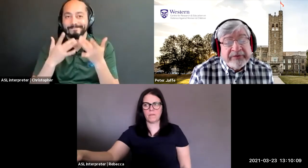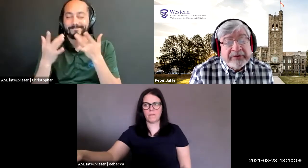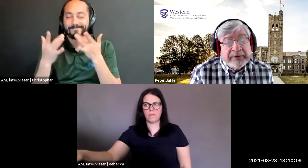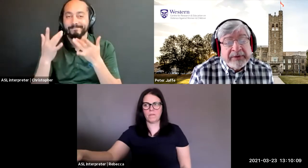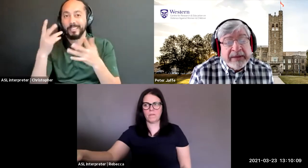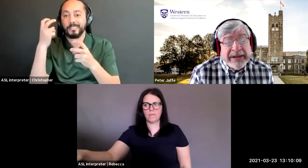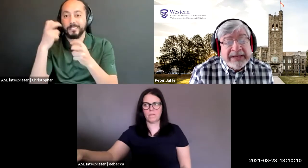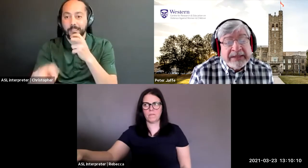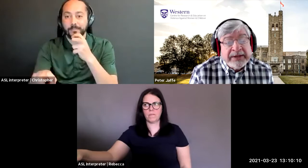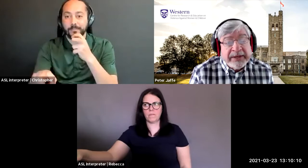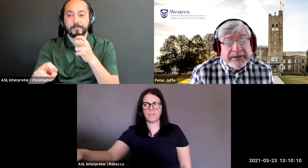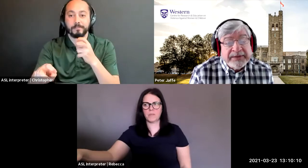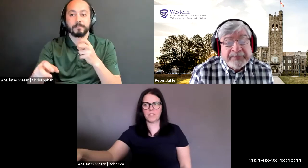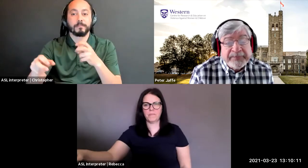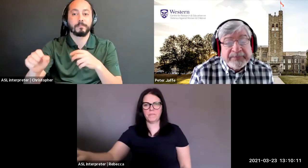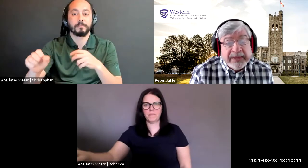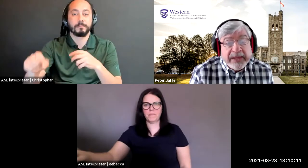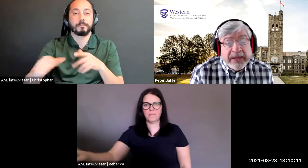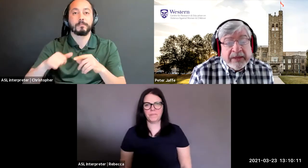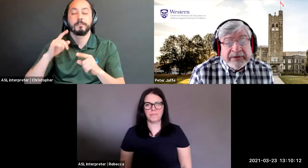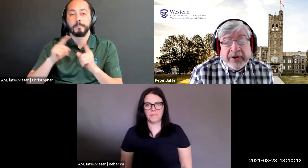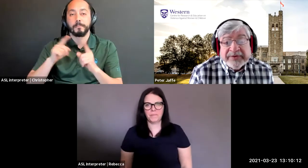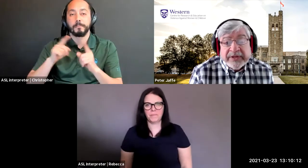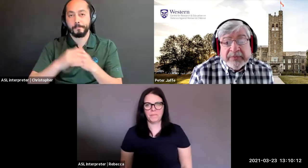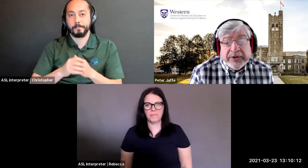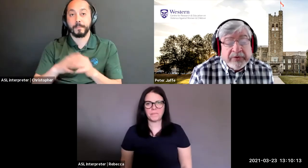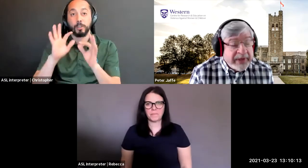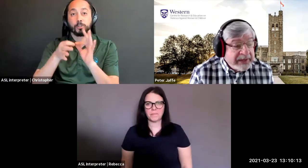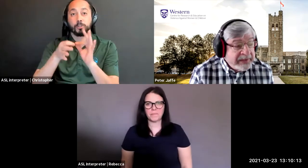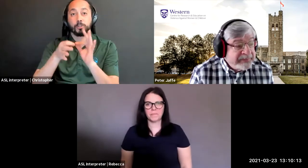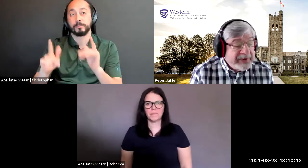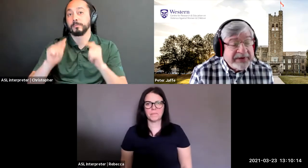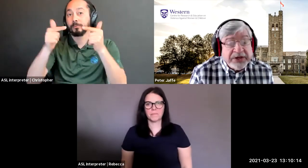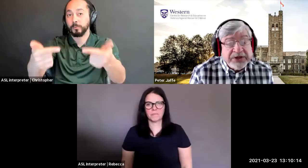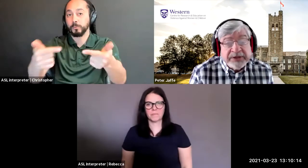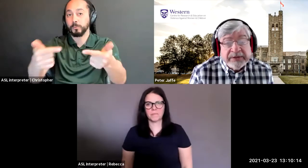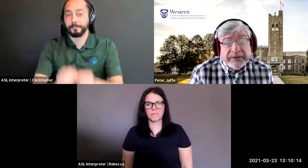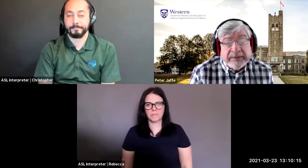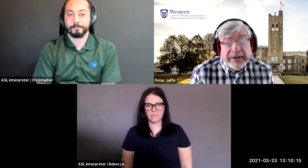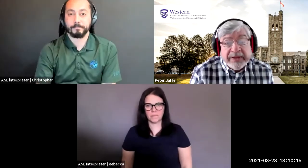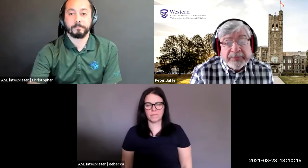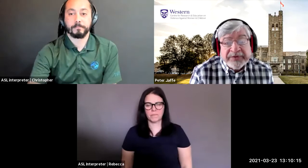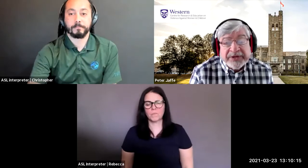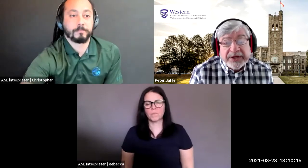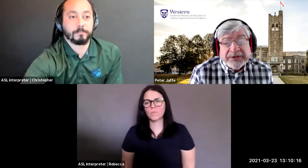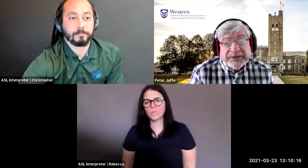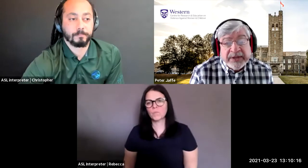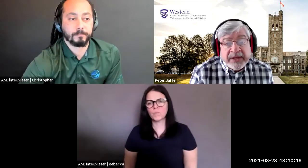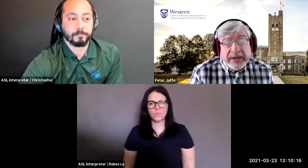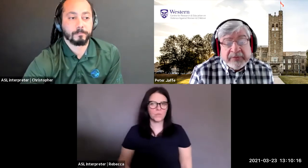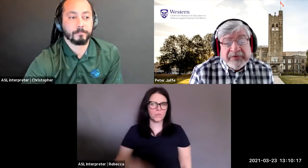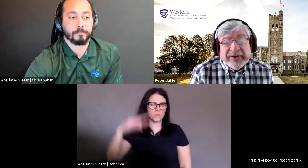difficulty for many litigants. So obviously we know that in this presentation and many other